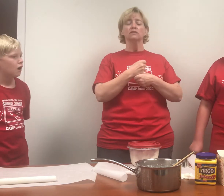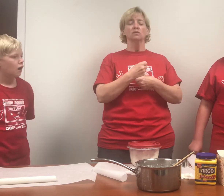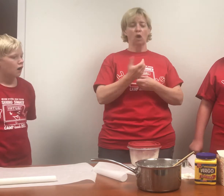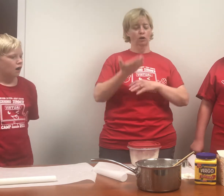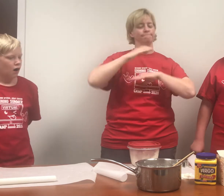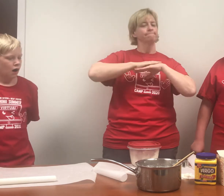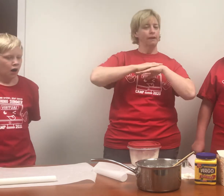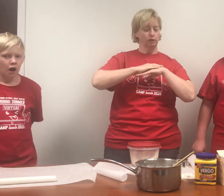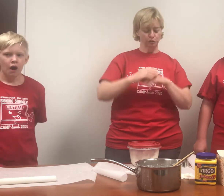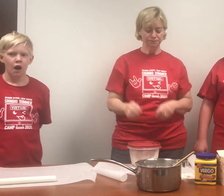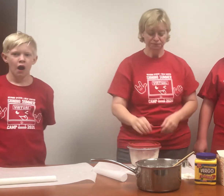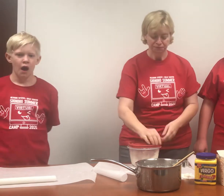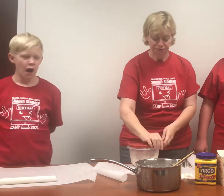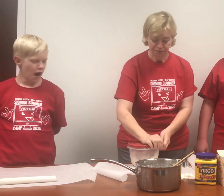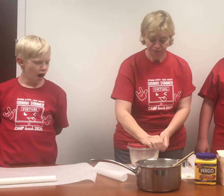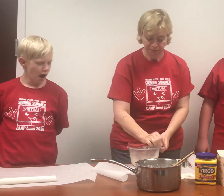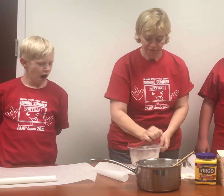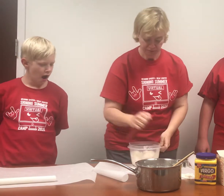haven't made anything yet.